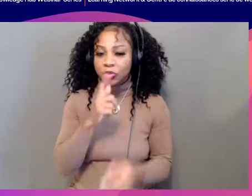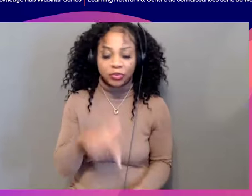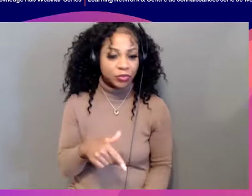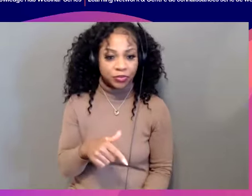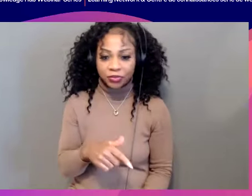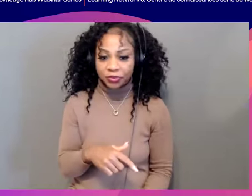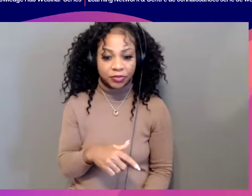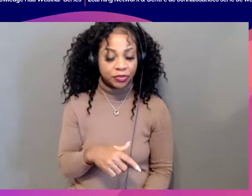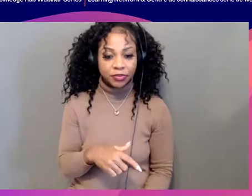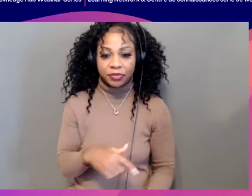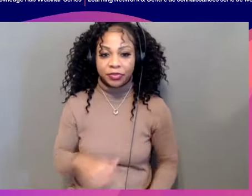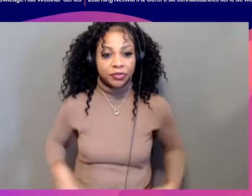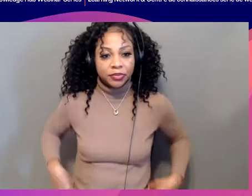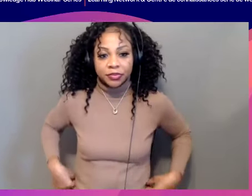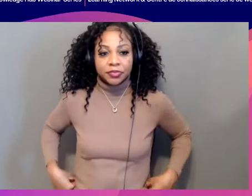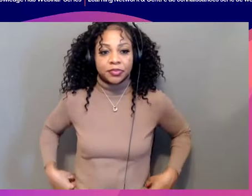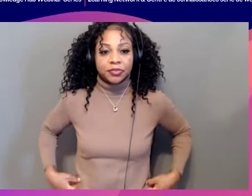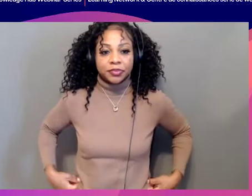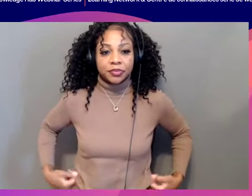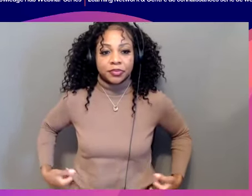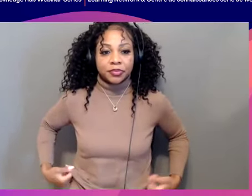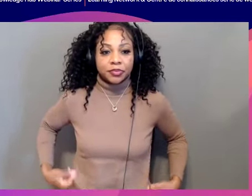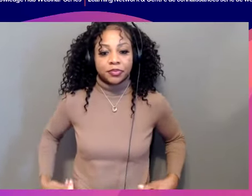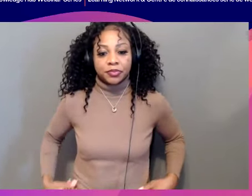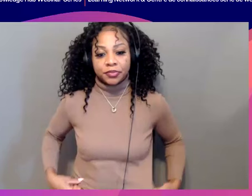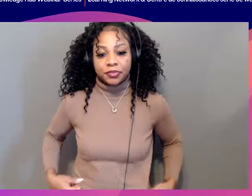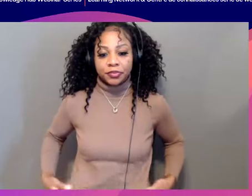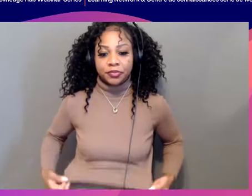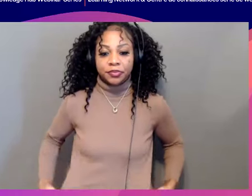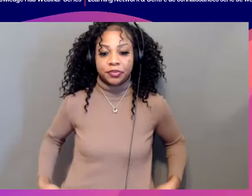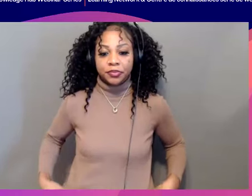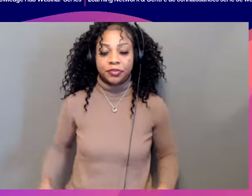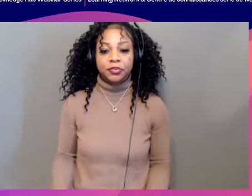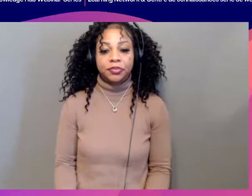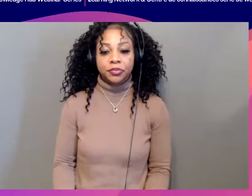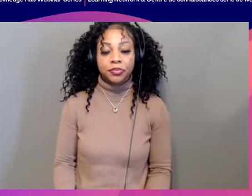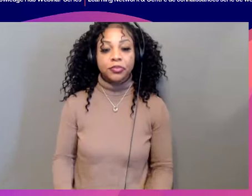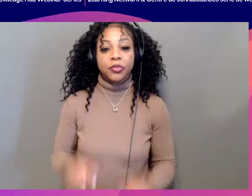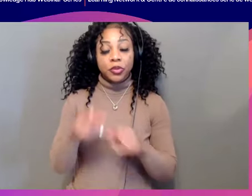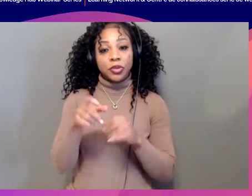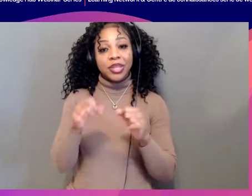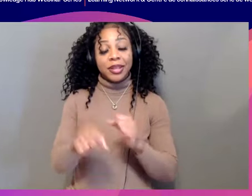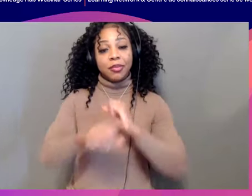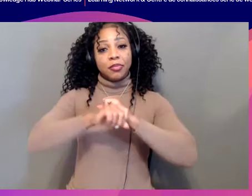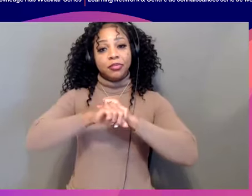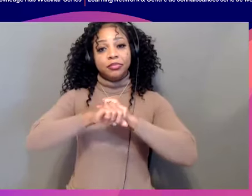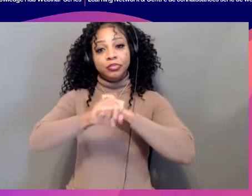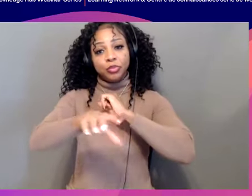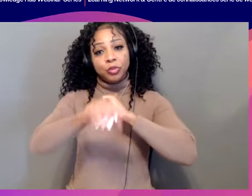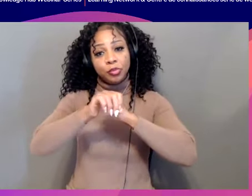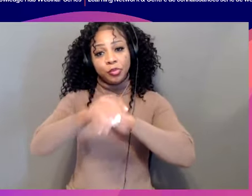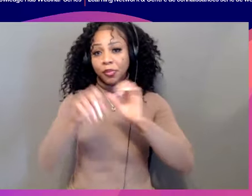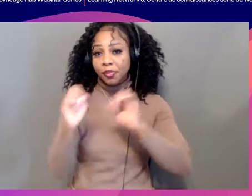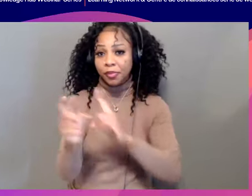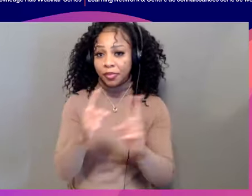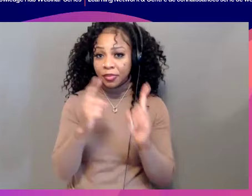happen in our workplaces, right? We can promote the idea that this needs to happen. We